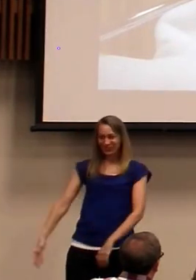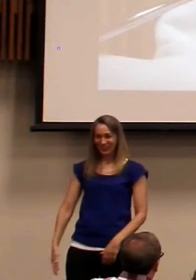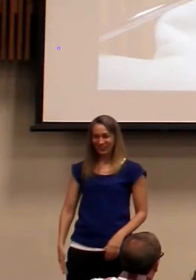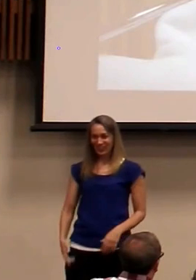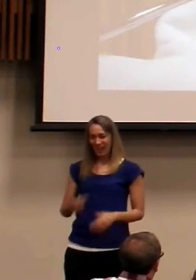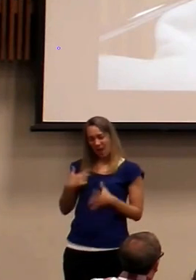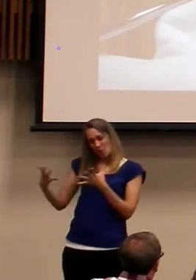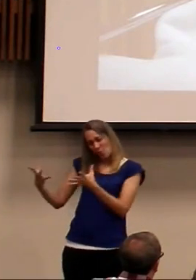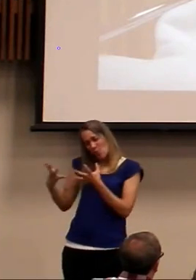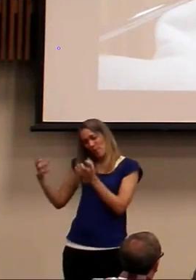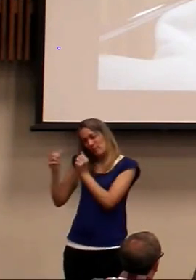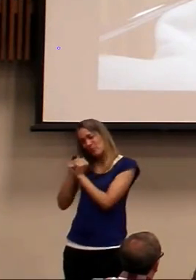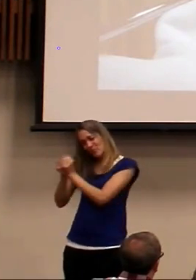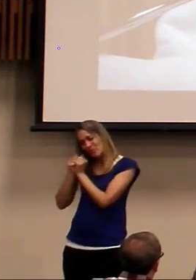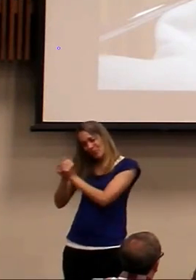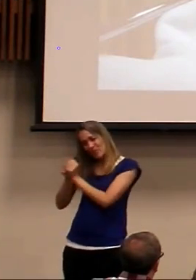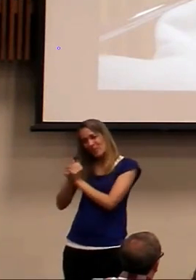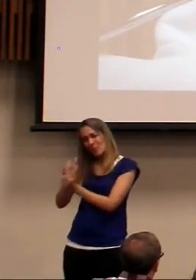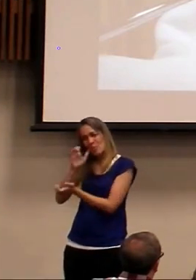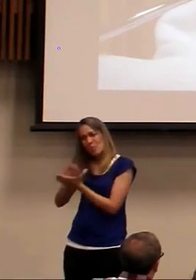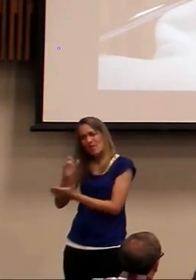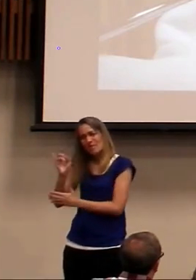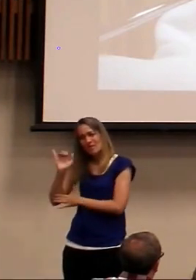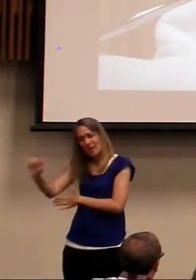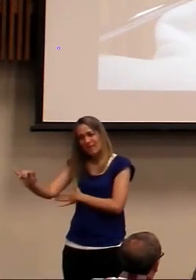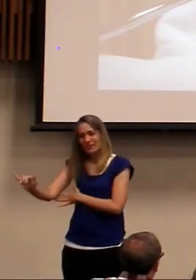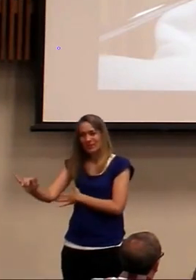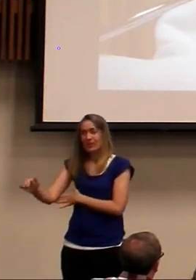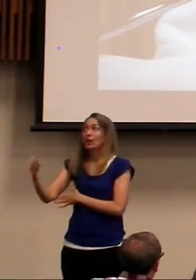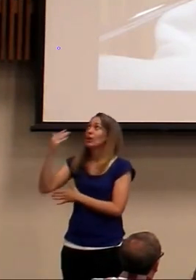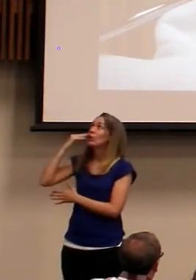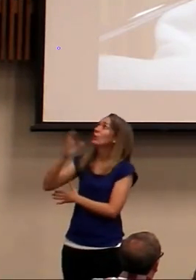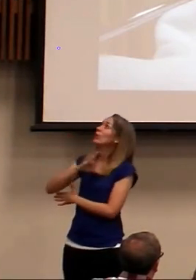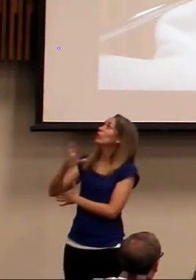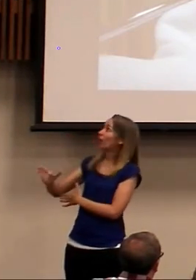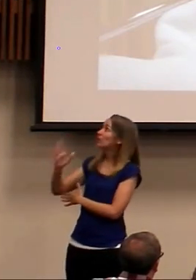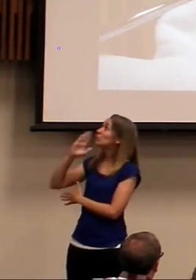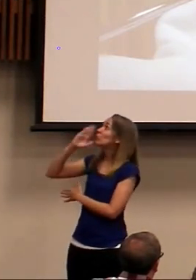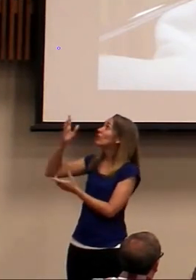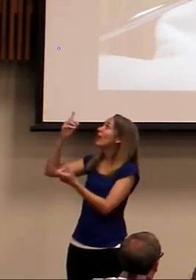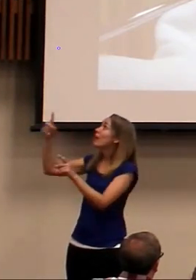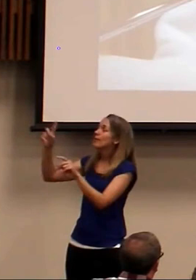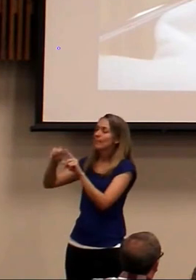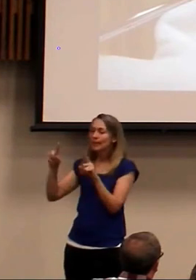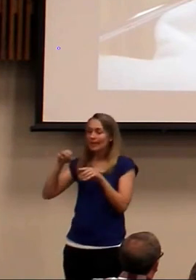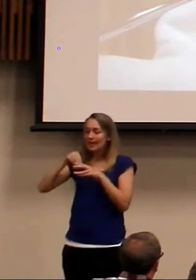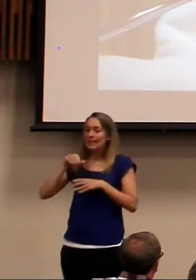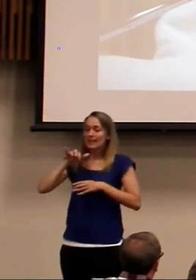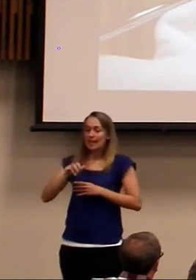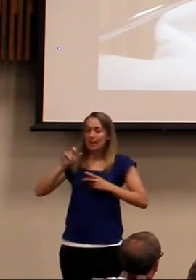to be with her forever, and I know in Christ we will be. But in that moment,